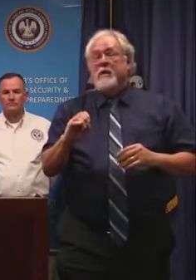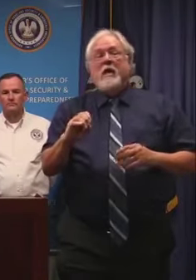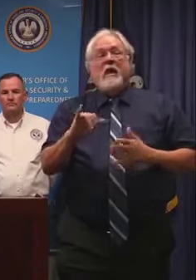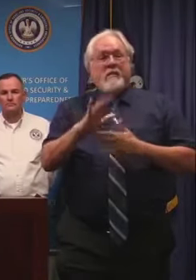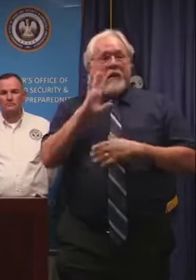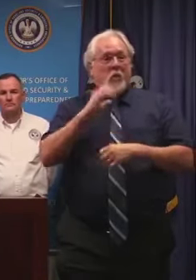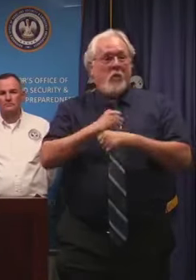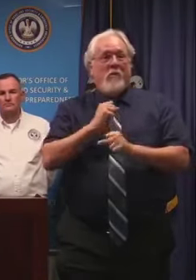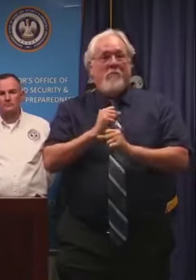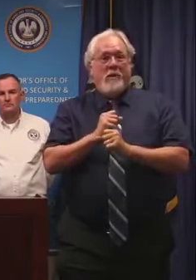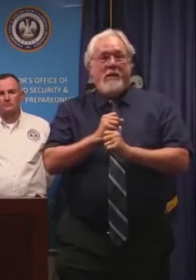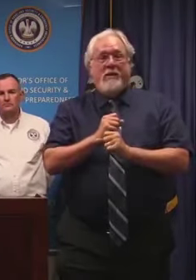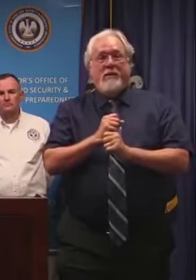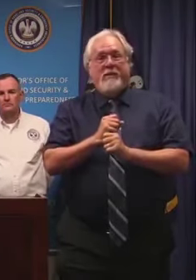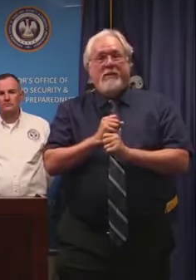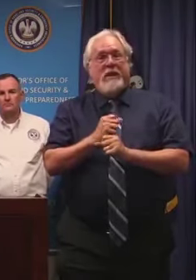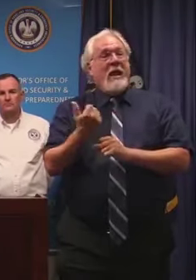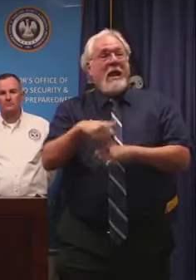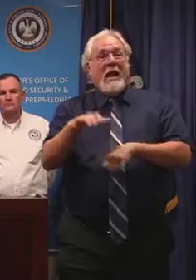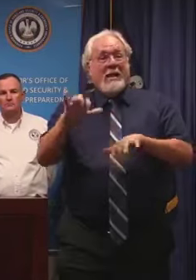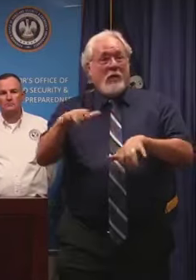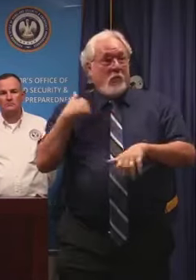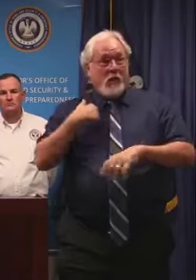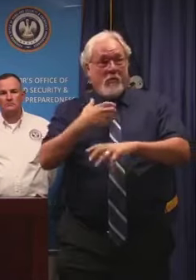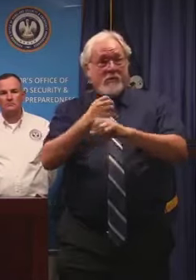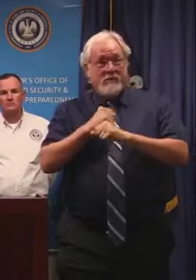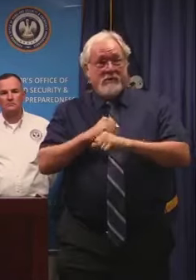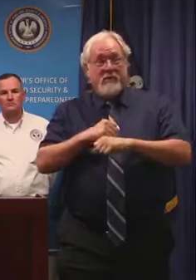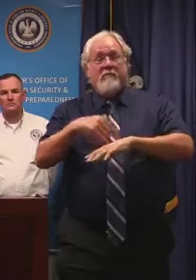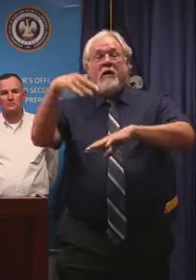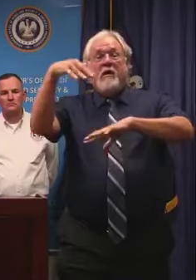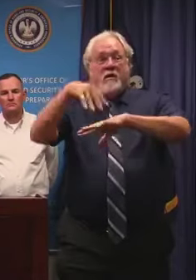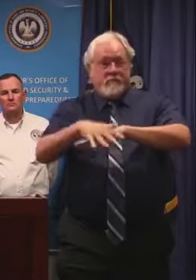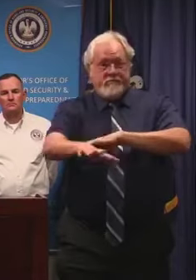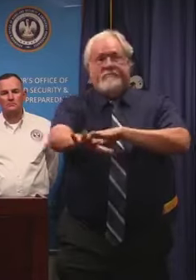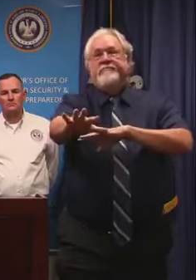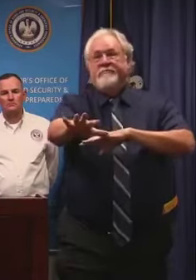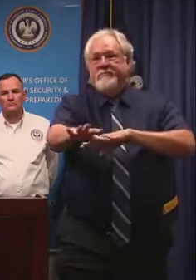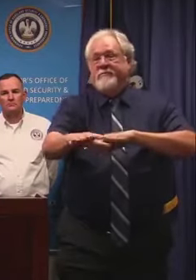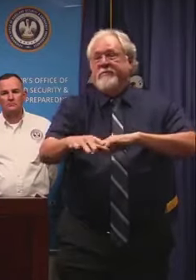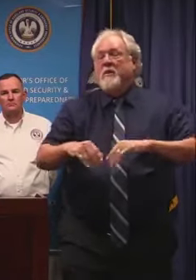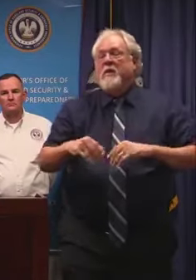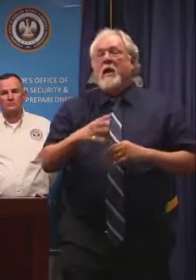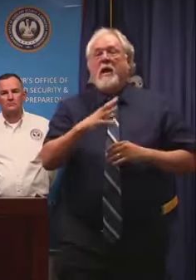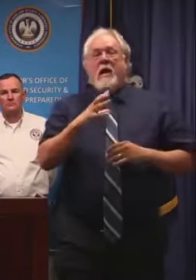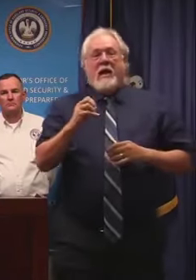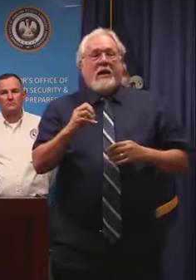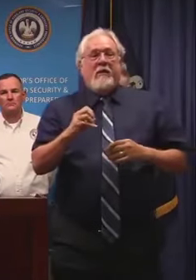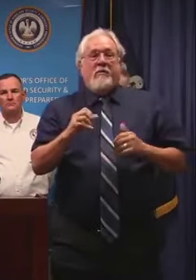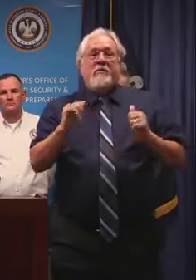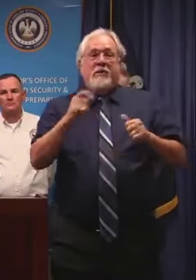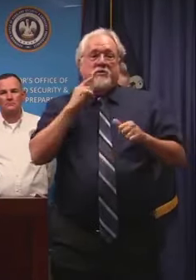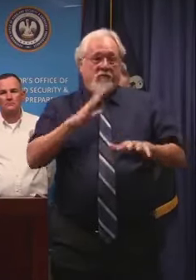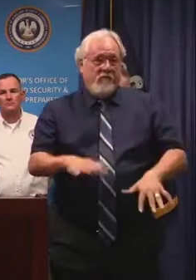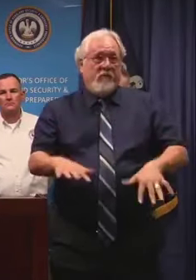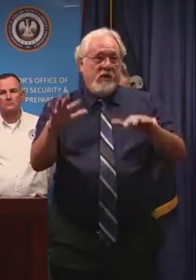will make it, any rain that we do receive will have that much greater impact and potential for